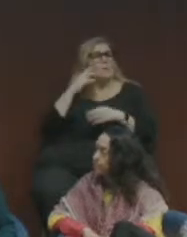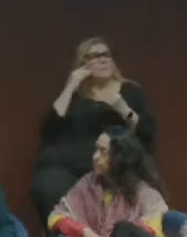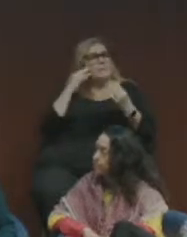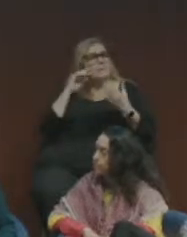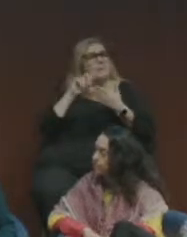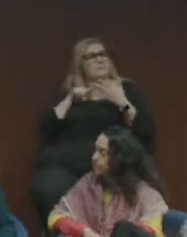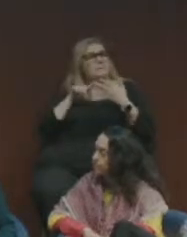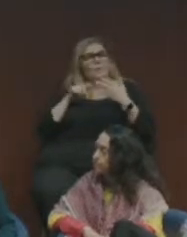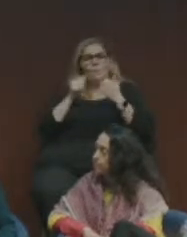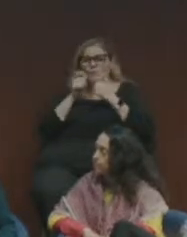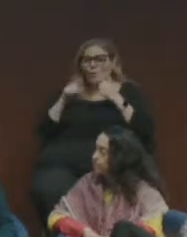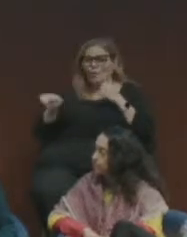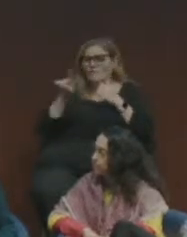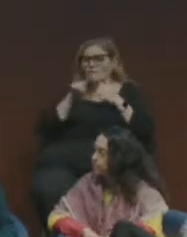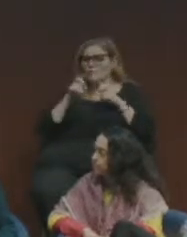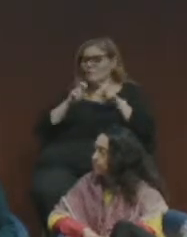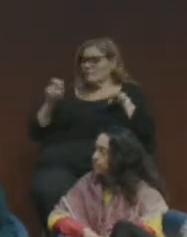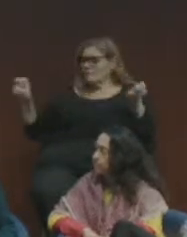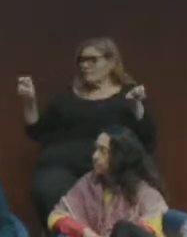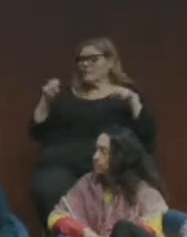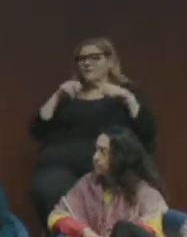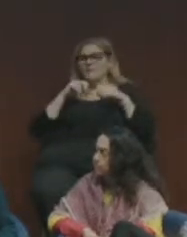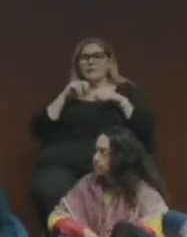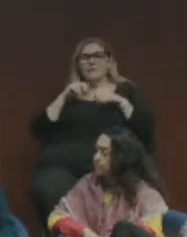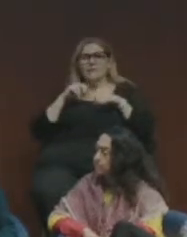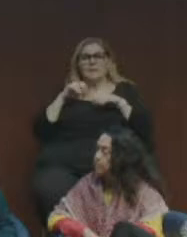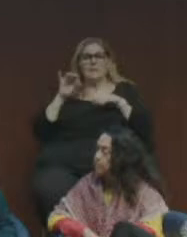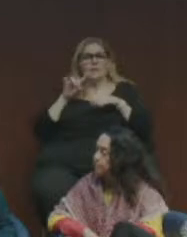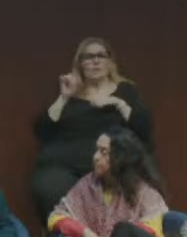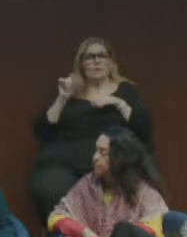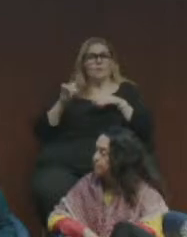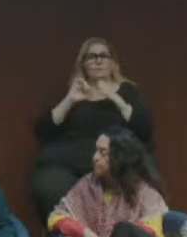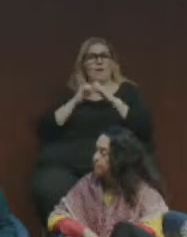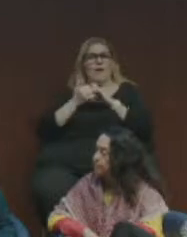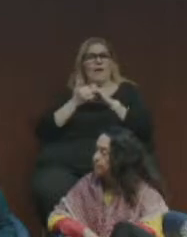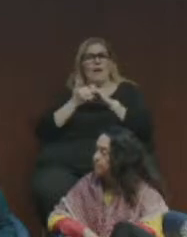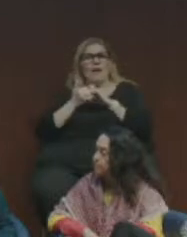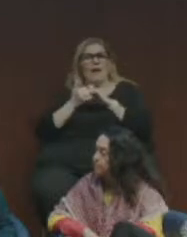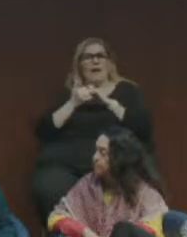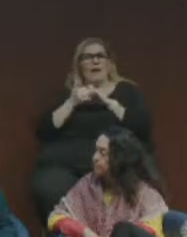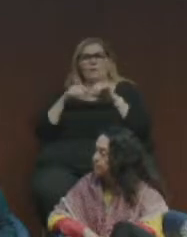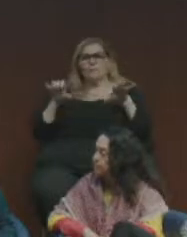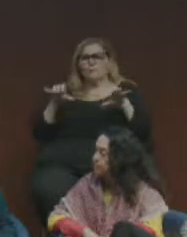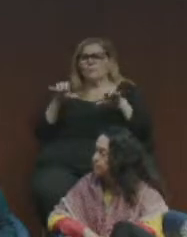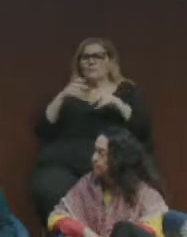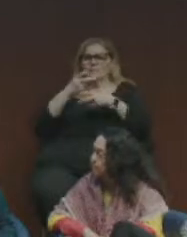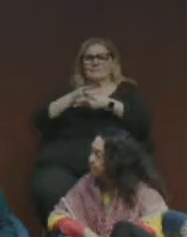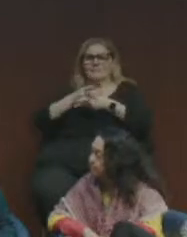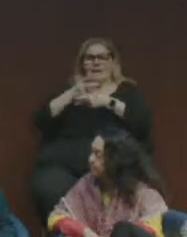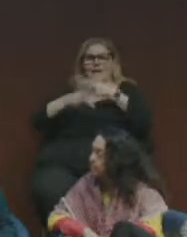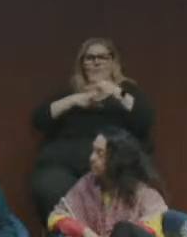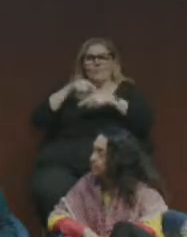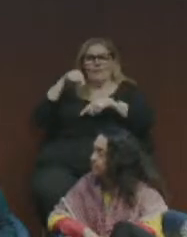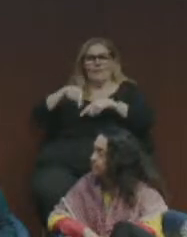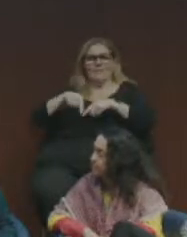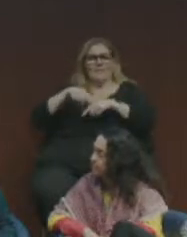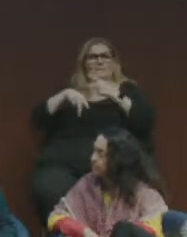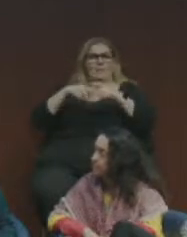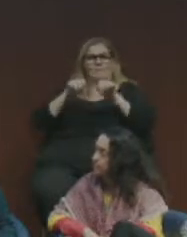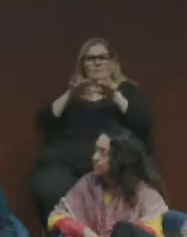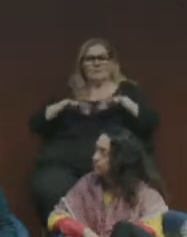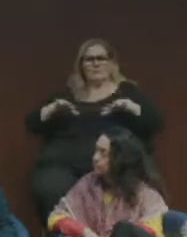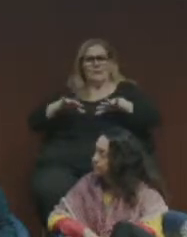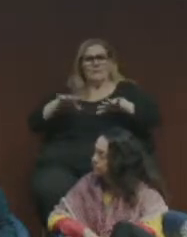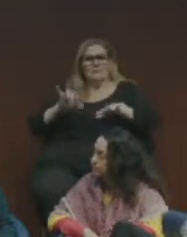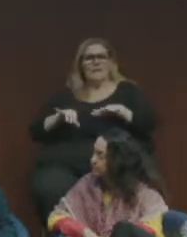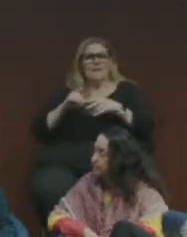with all of you, with my co-panelists, is a question of how to do this care work in this particular space. I think we